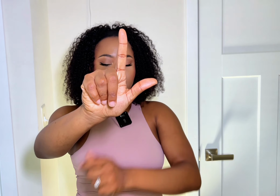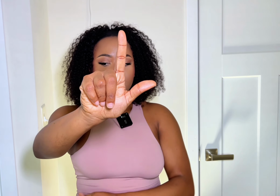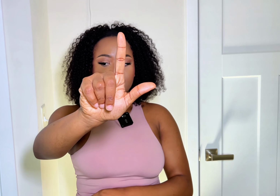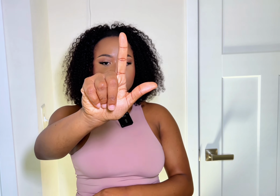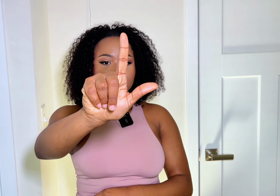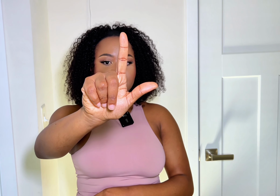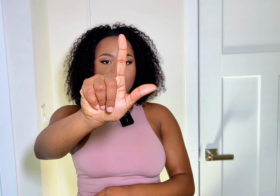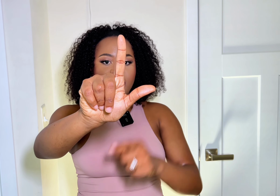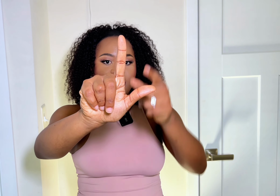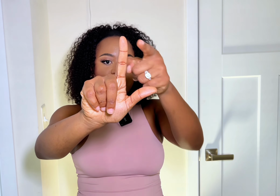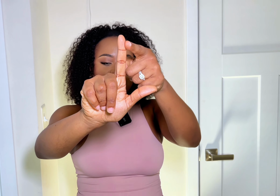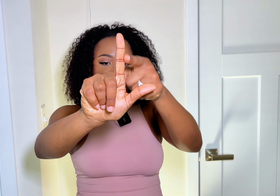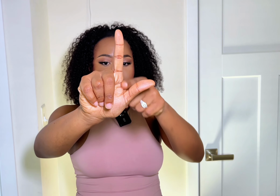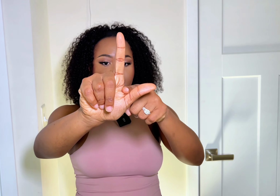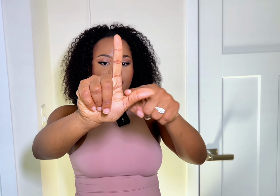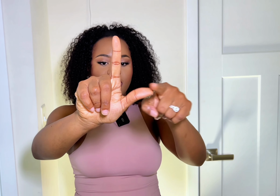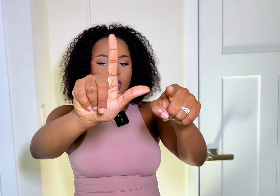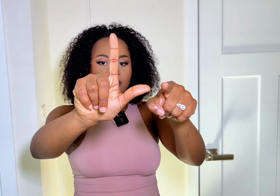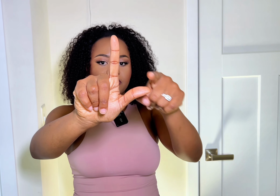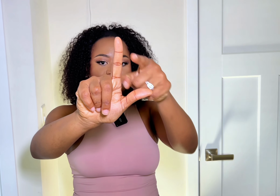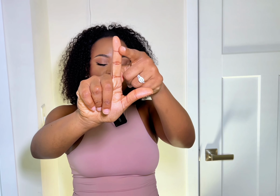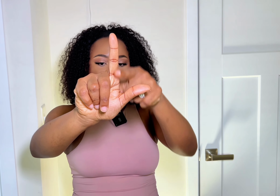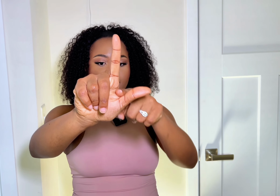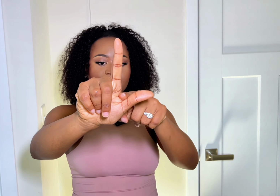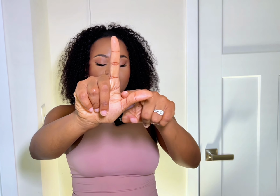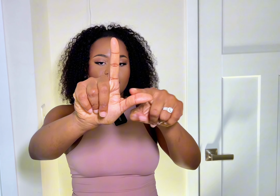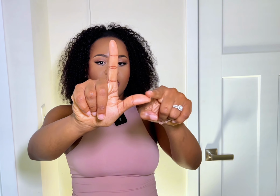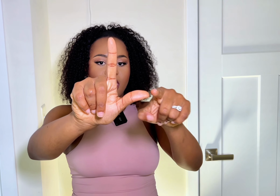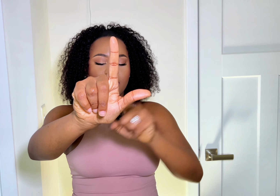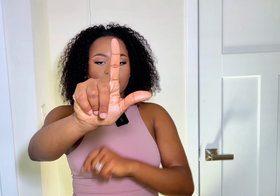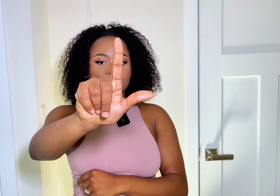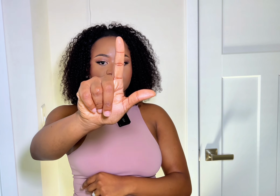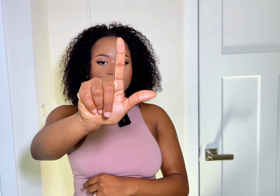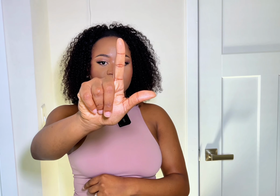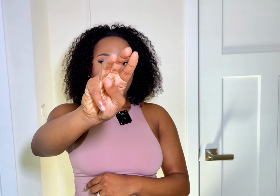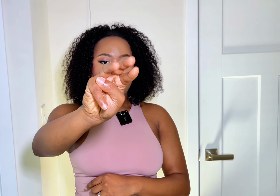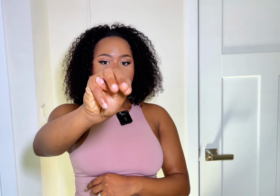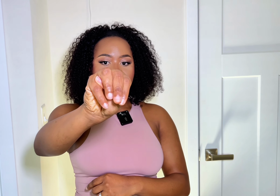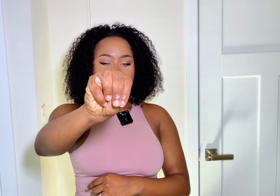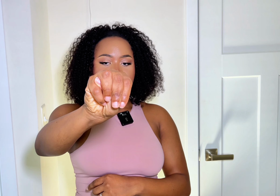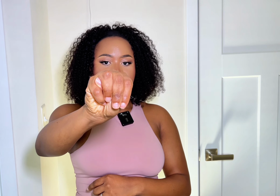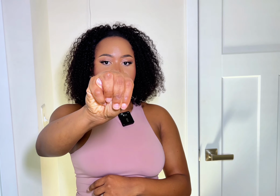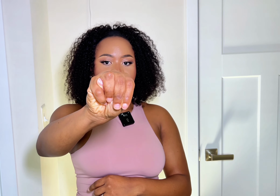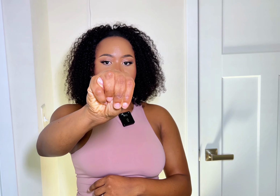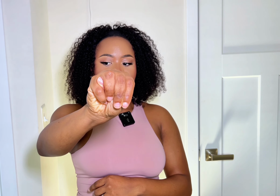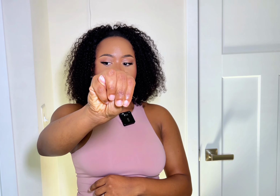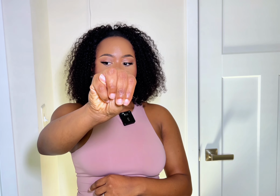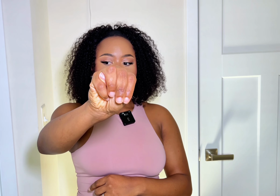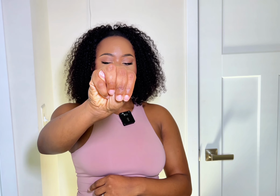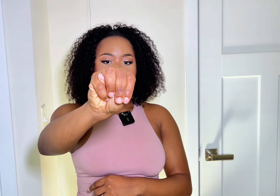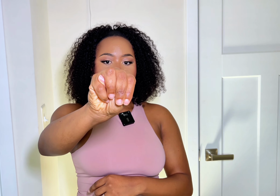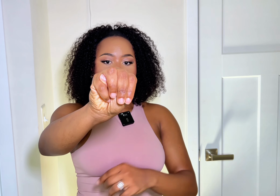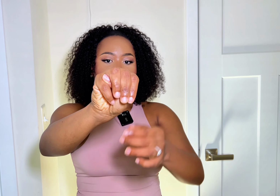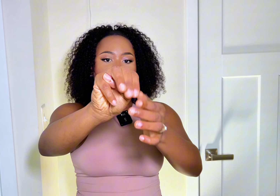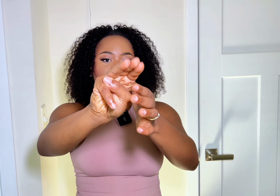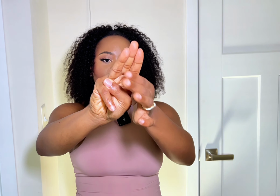like this. L. L. L. M. So M, you